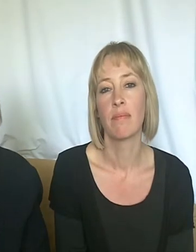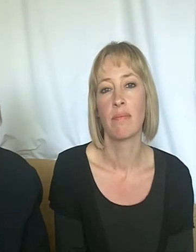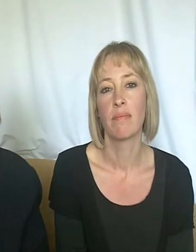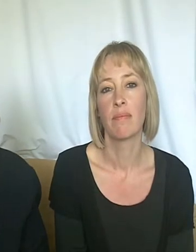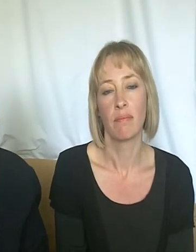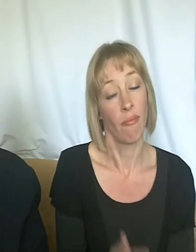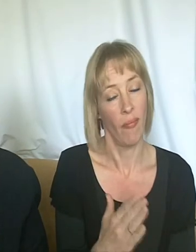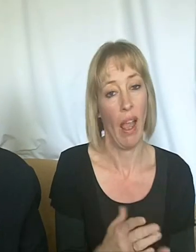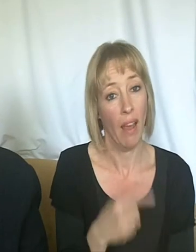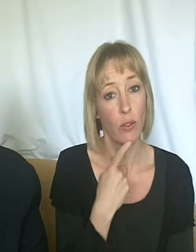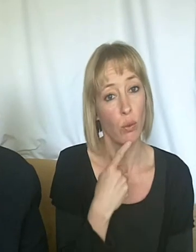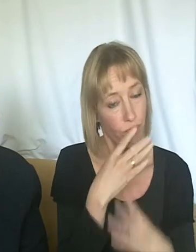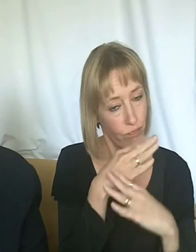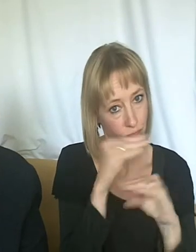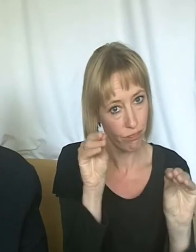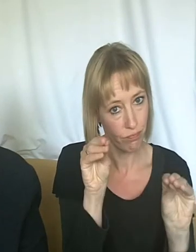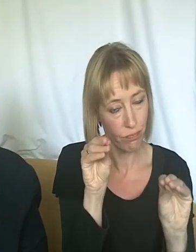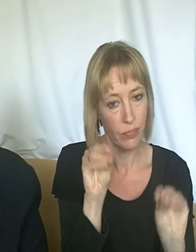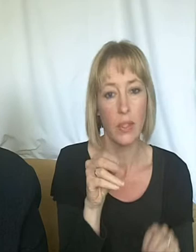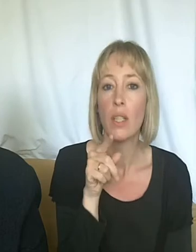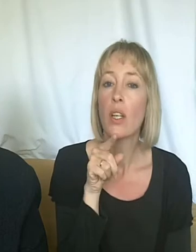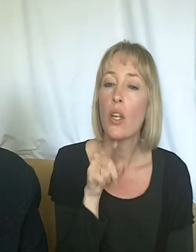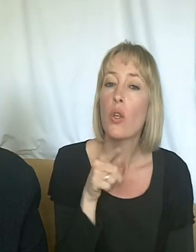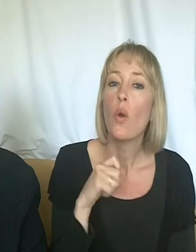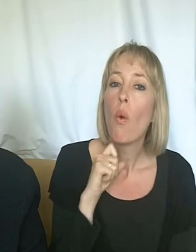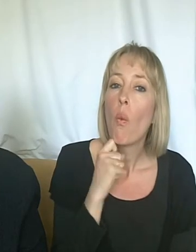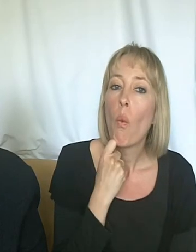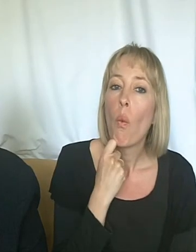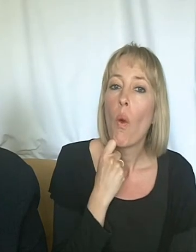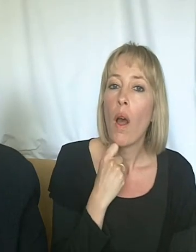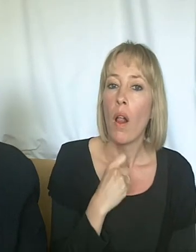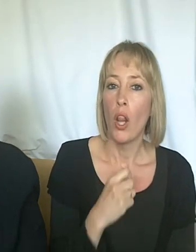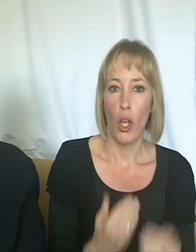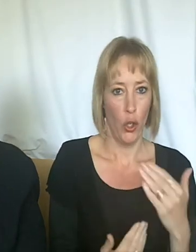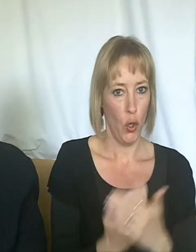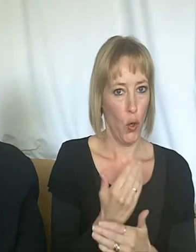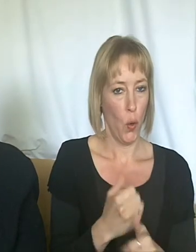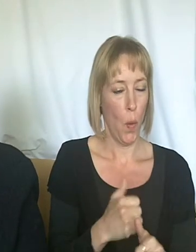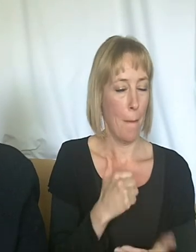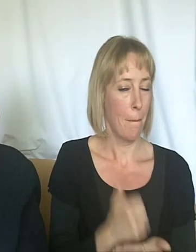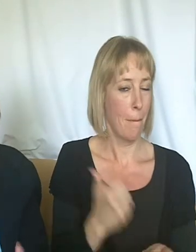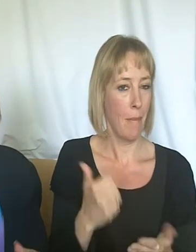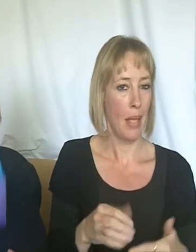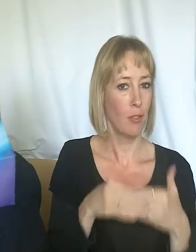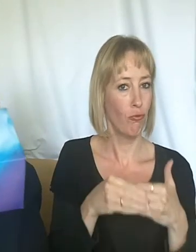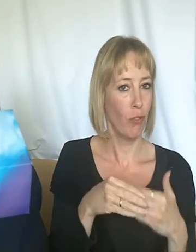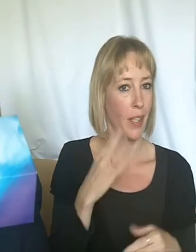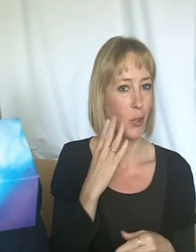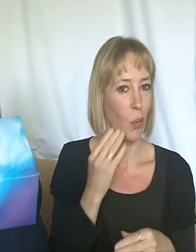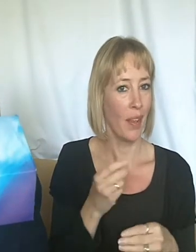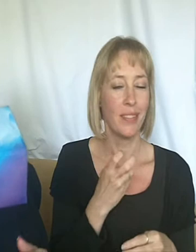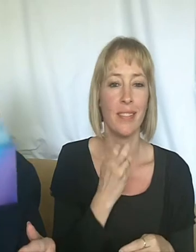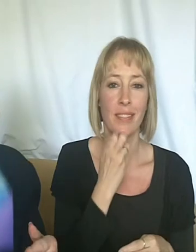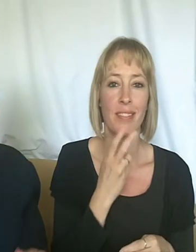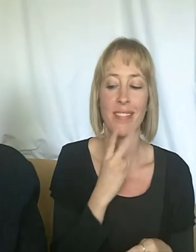I have to tell you that you will get new best friends when you're vaping. A box